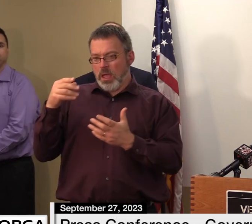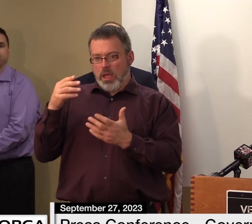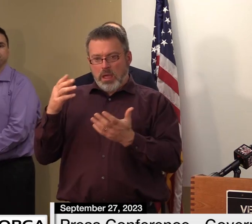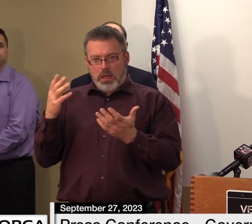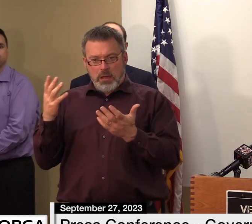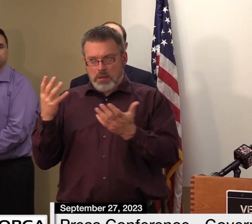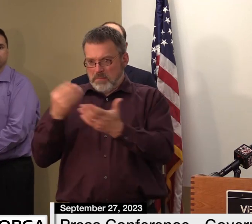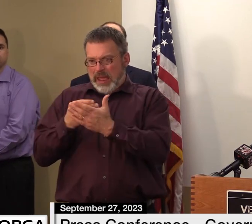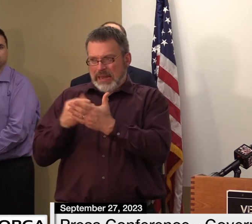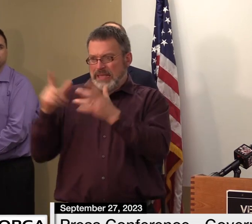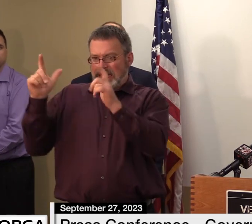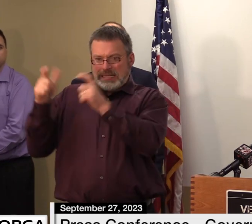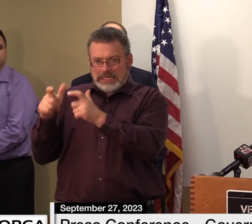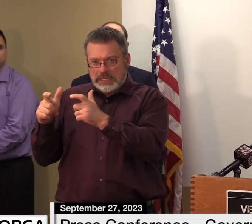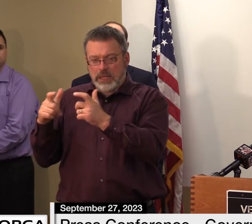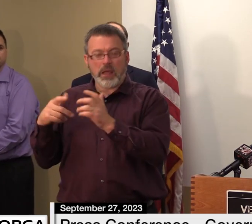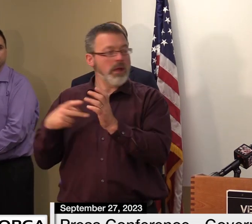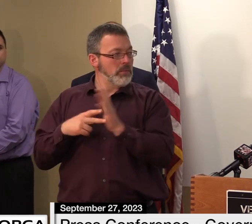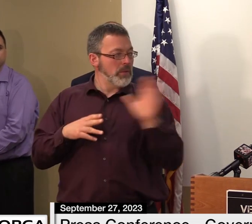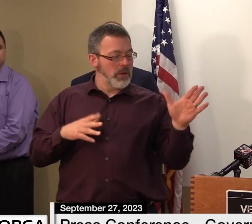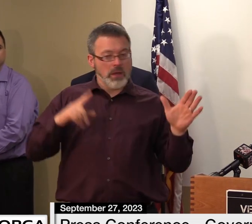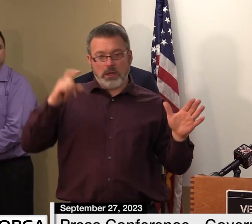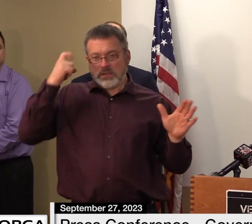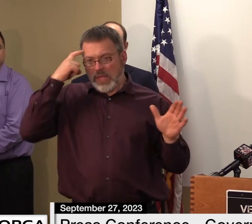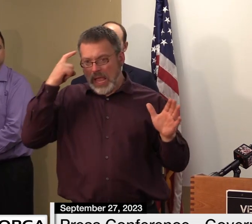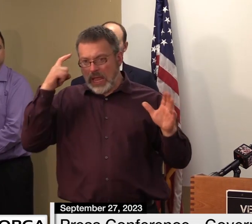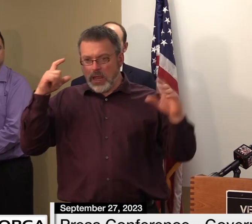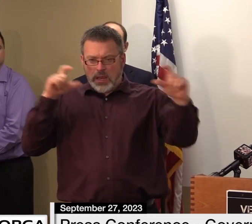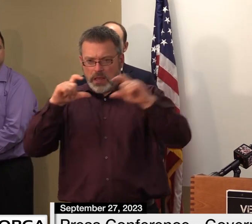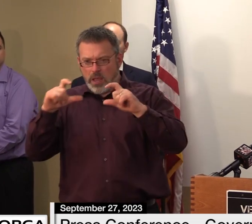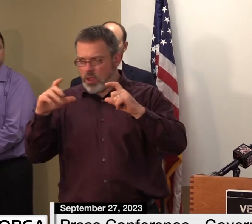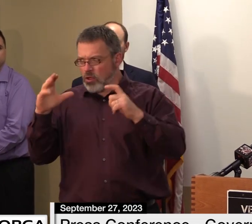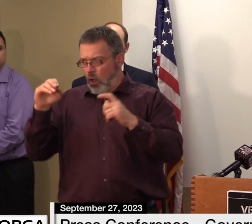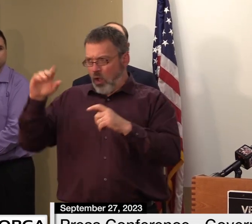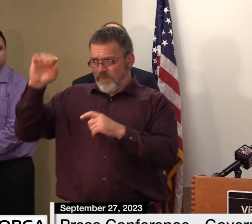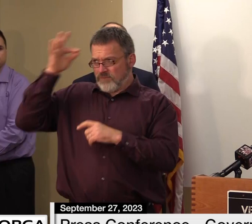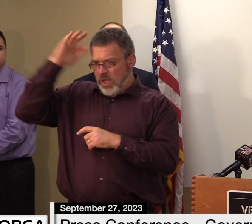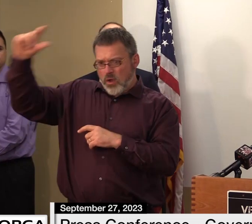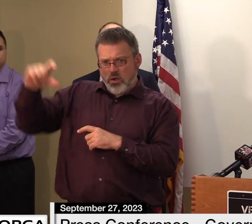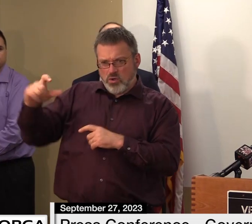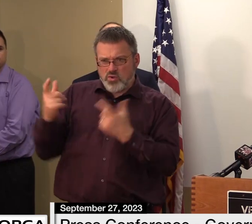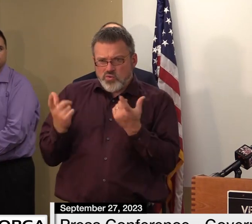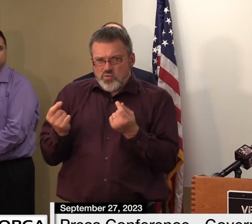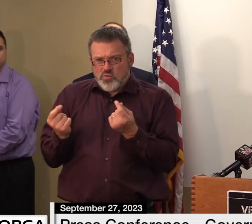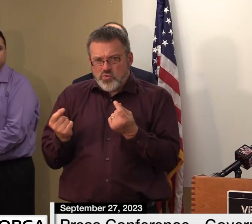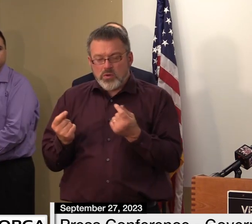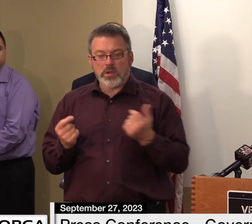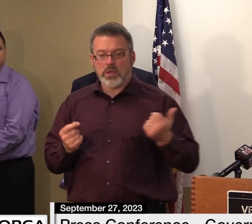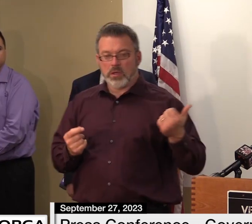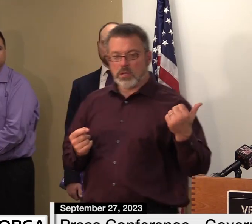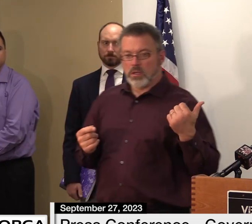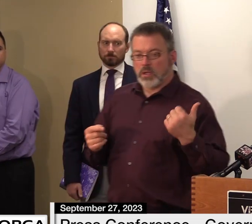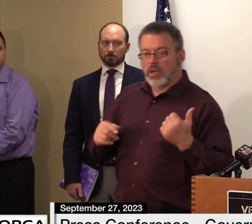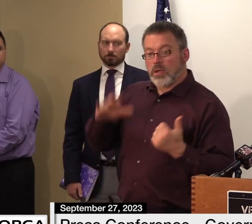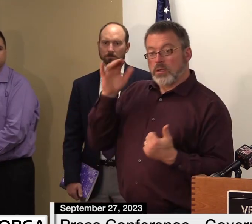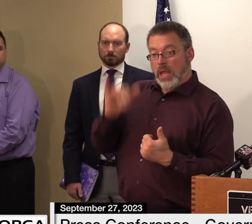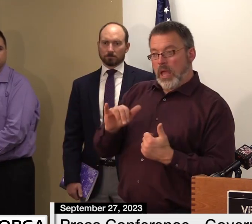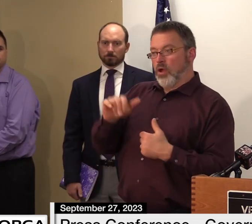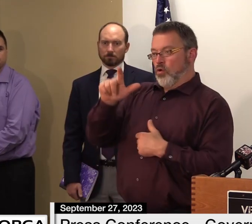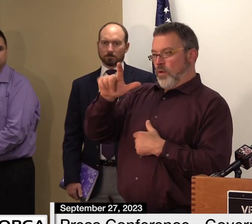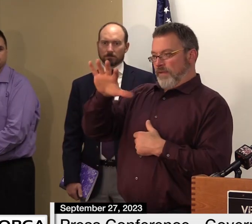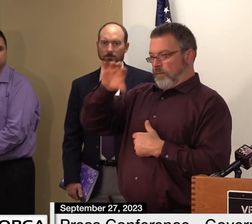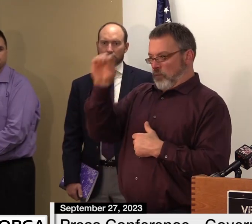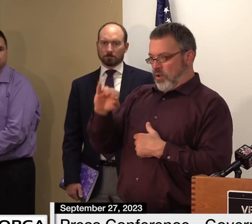some state funds. What do we know about the federal match? The federal match at this point in time is 25%.